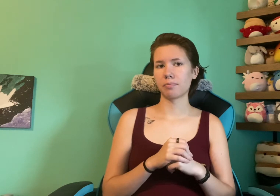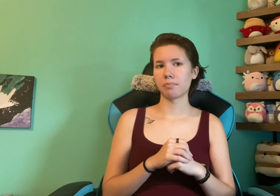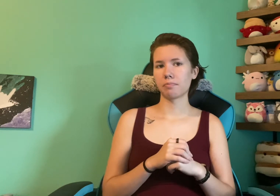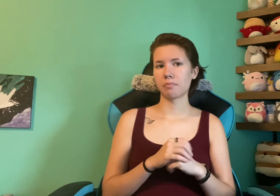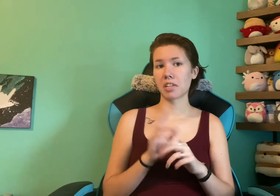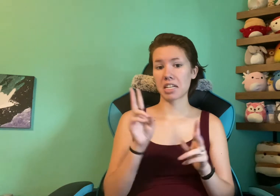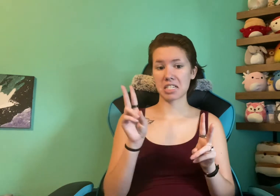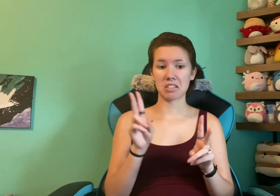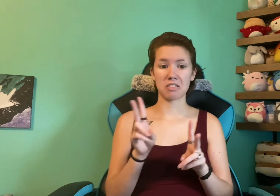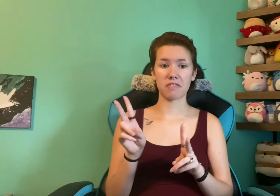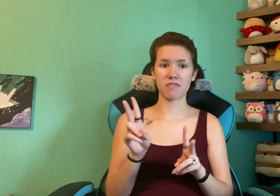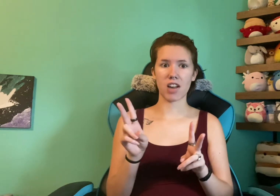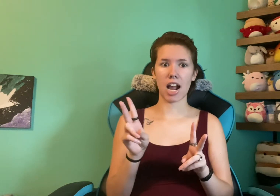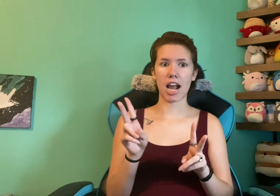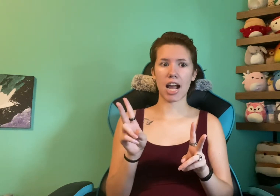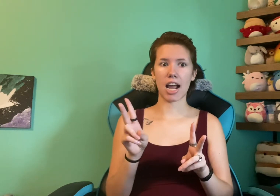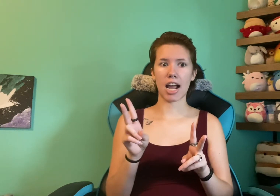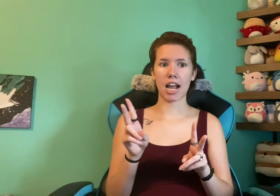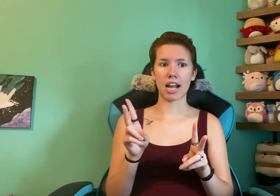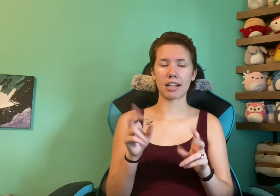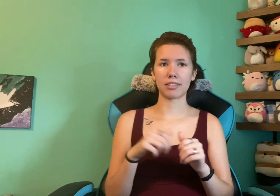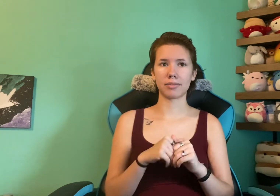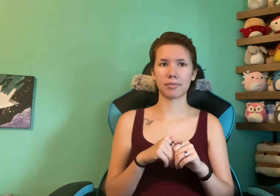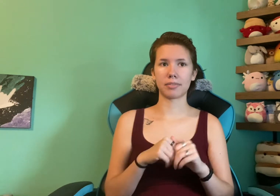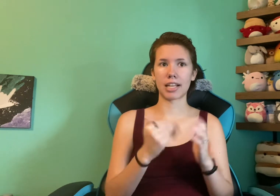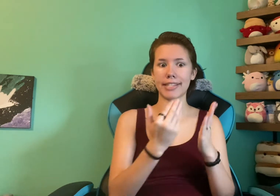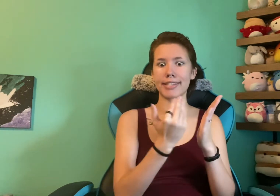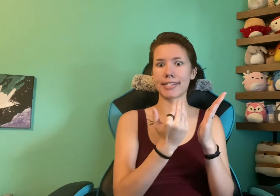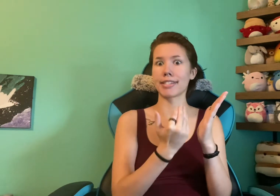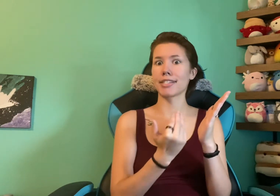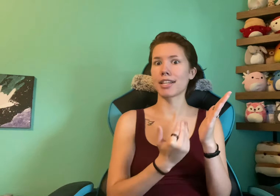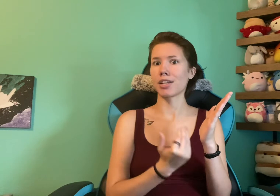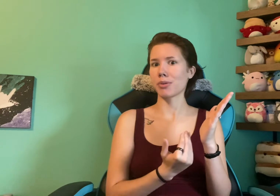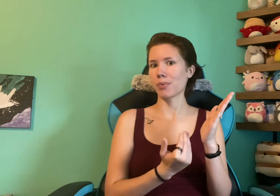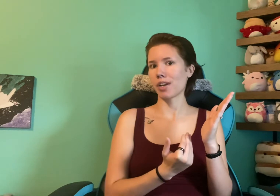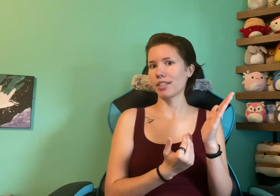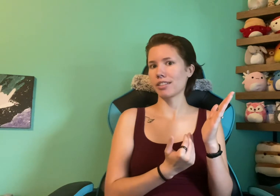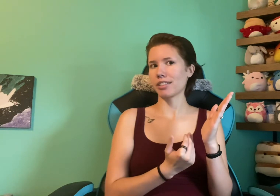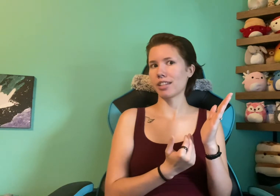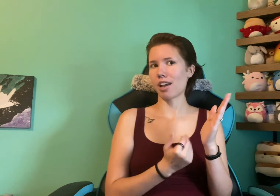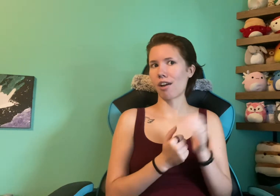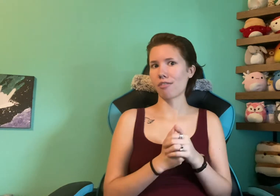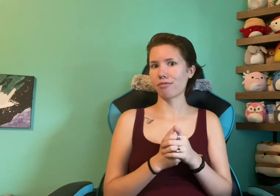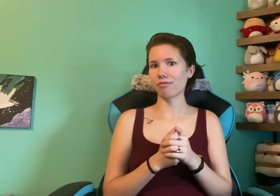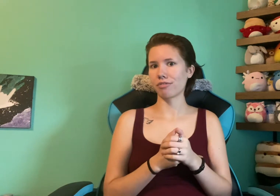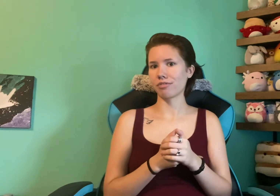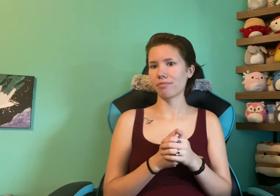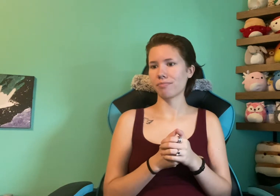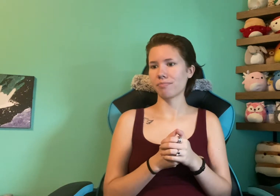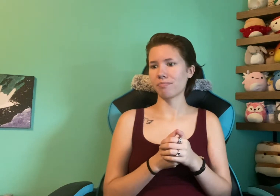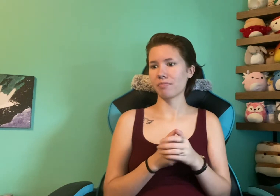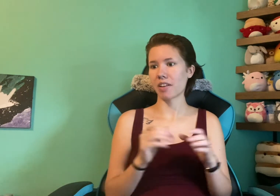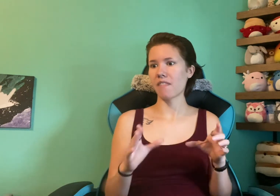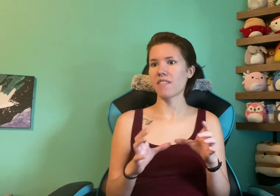would be sequence events in chronological order, or you might be asked to do steps in a